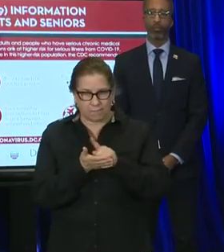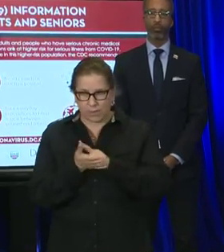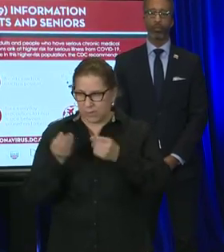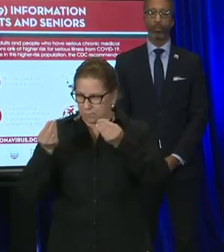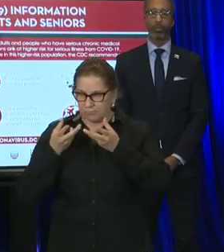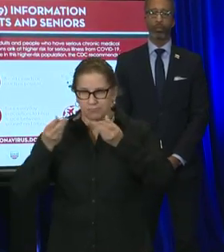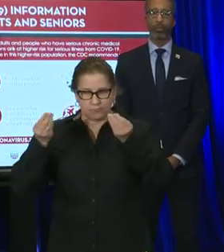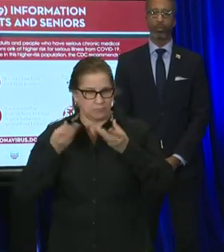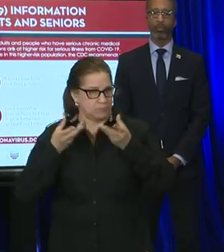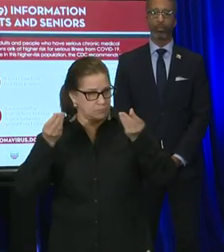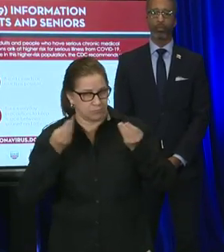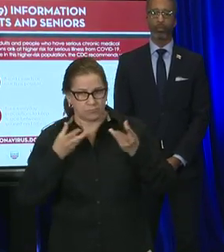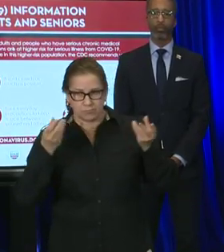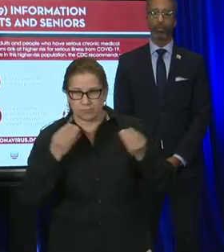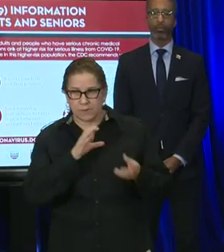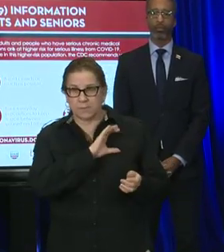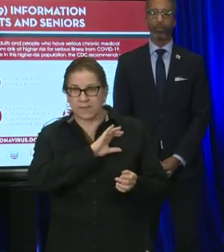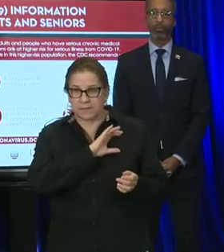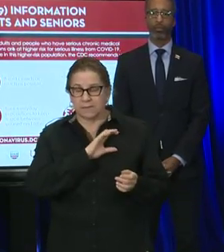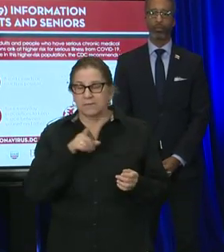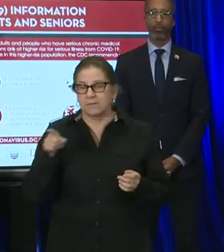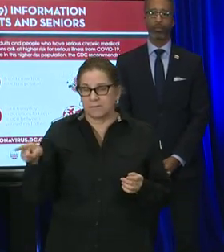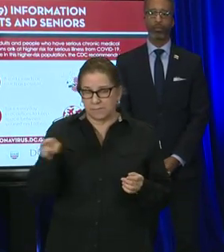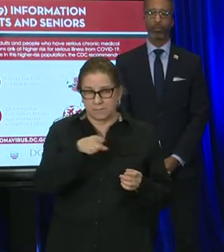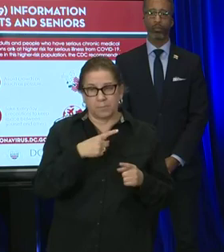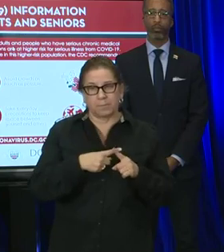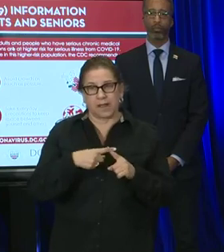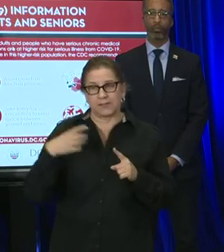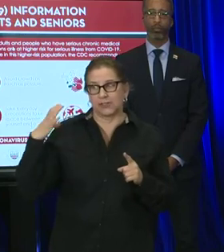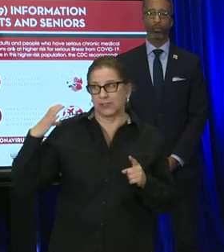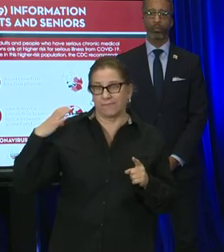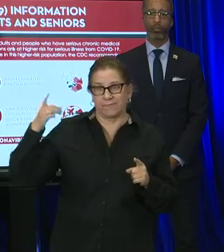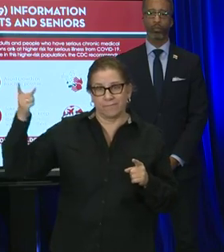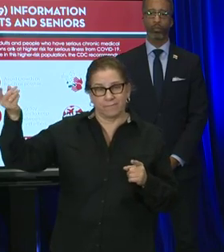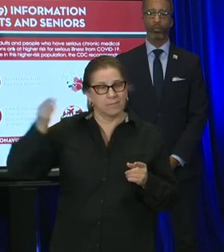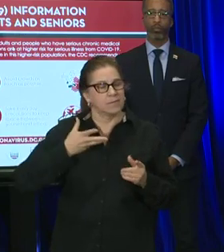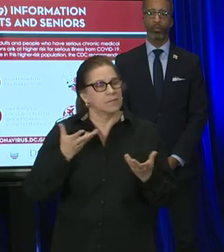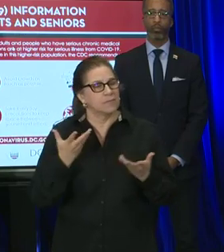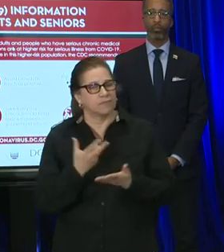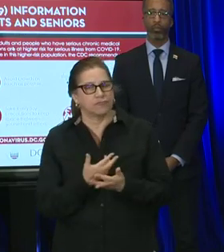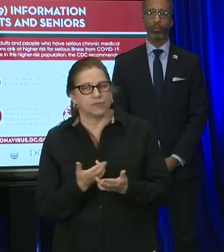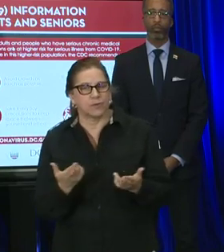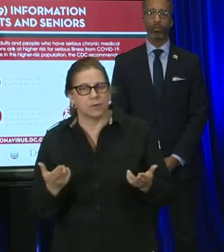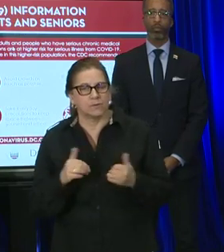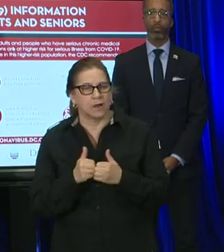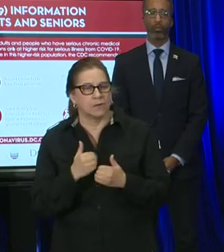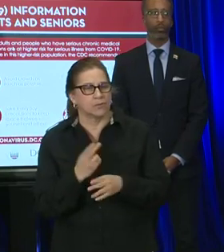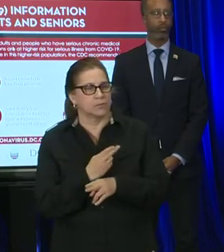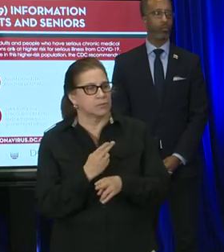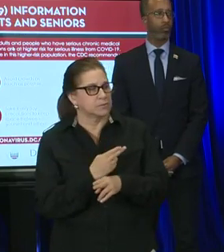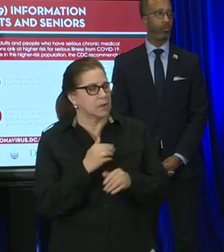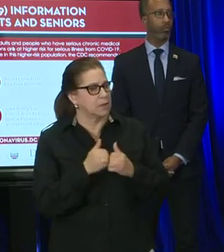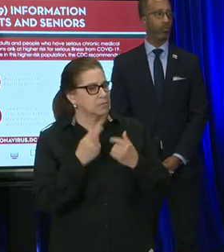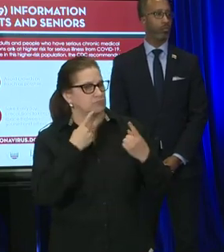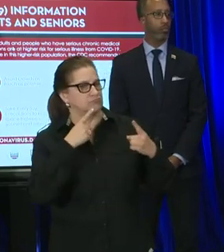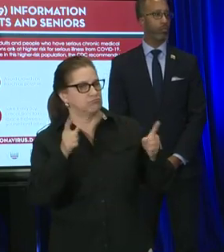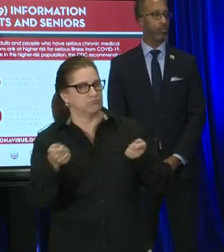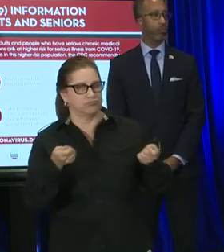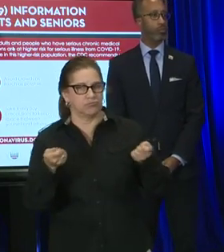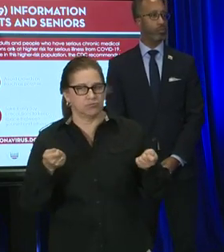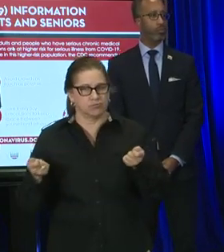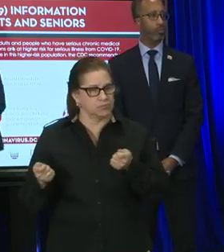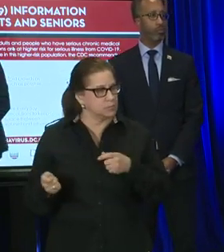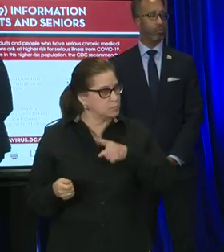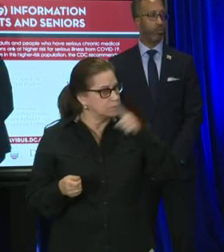hear from the chief how our resources are being deployed and how they're working. Yes. Mayor Bowser, on unemployment